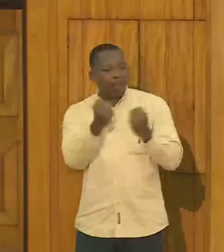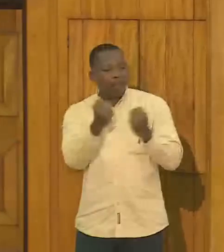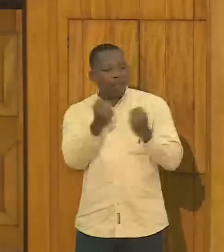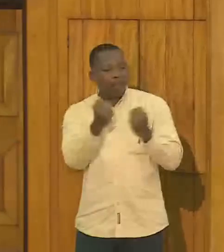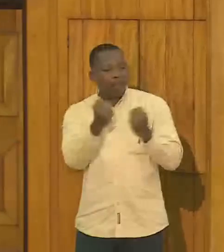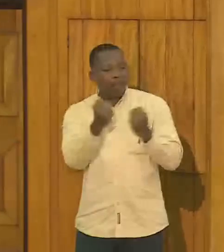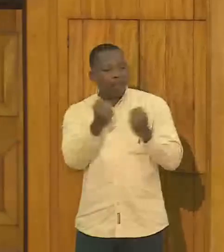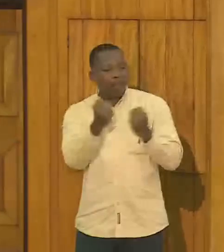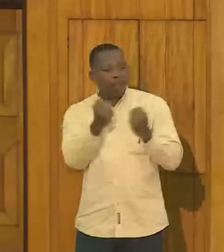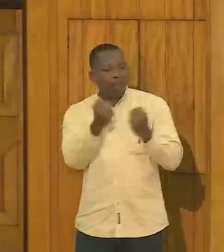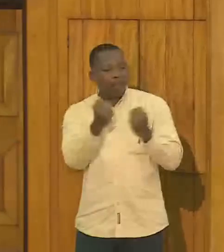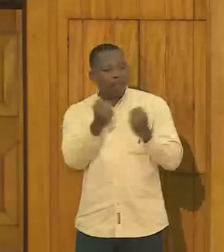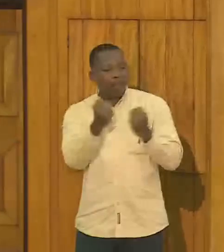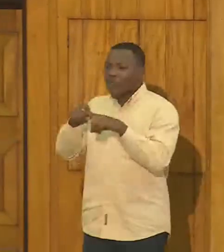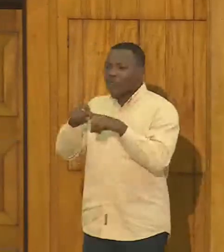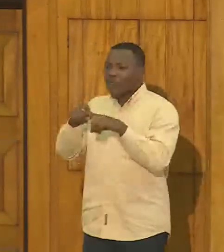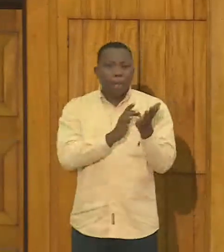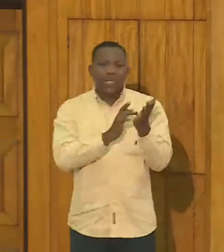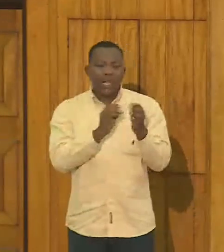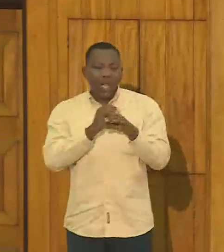of vaccines influence the